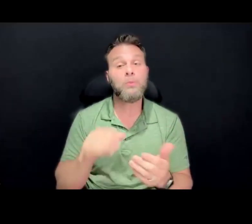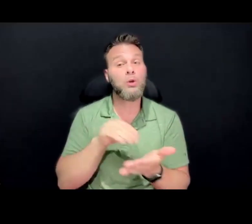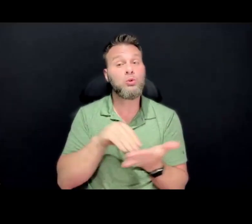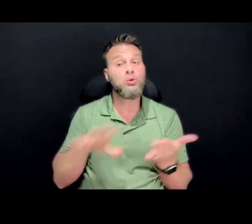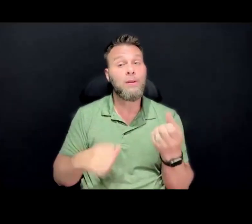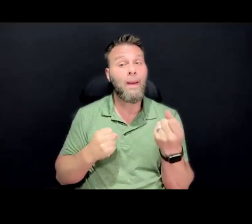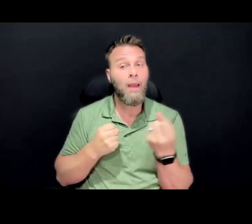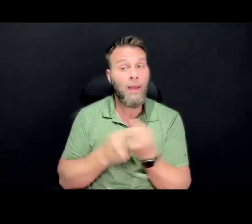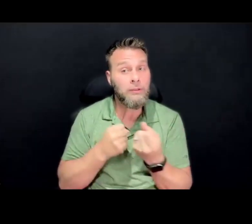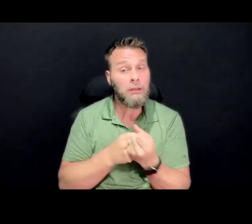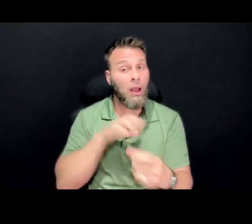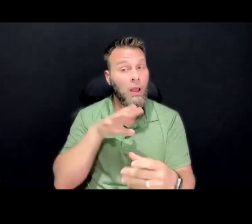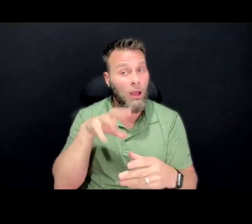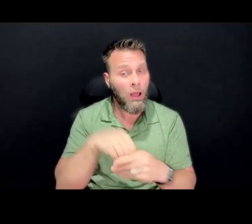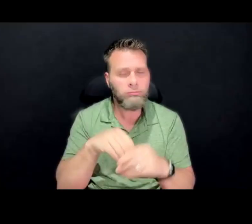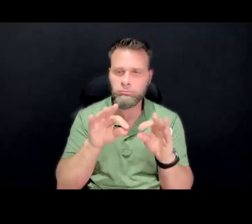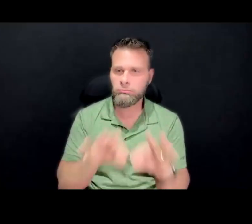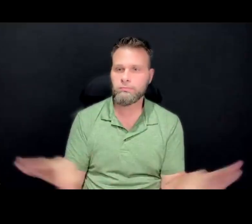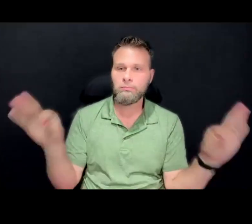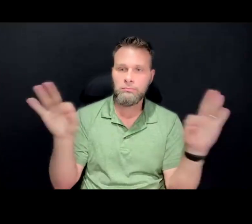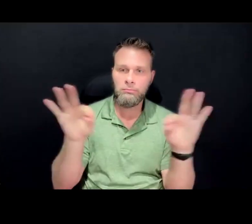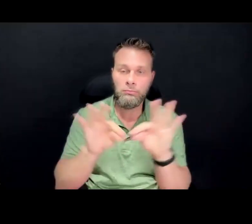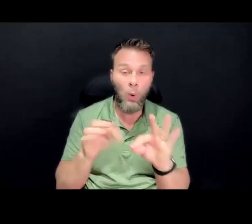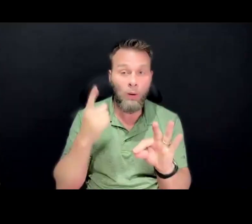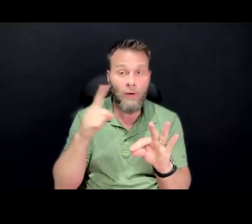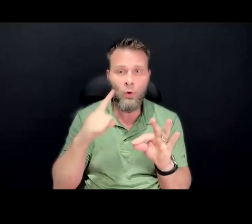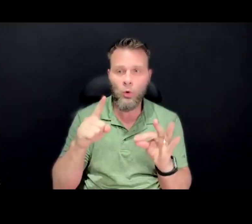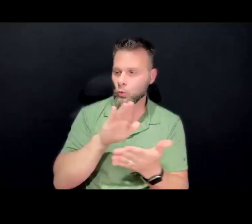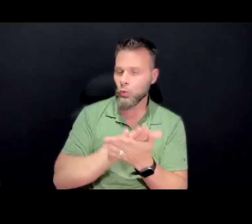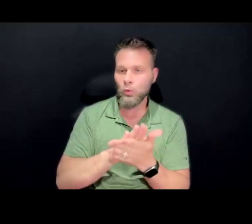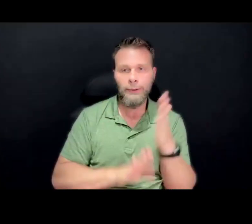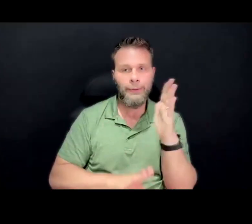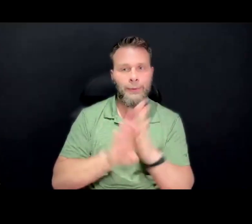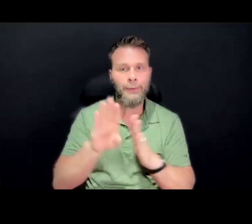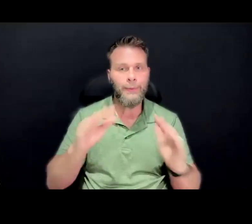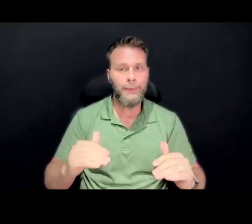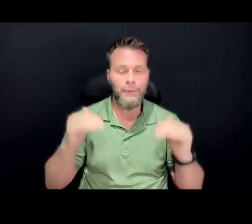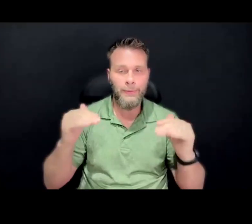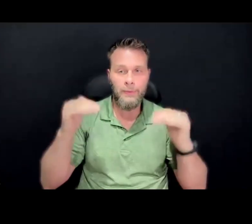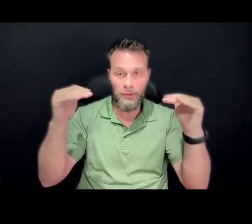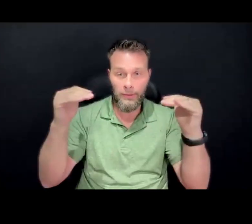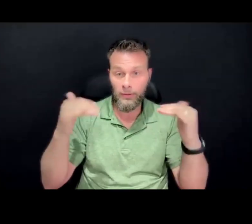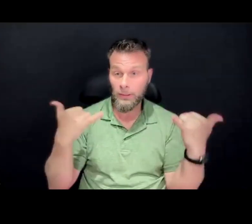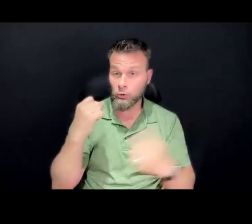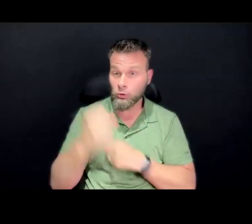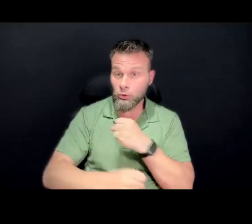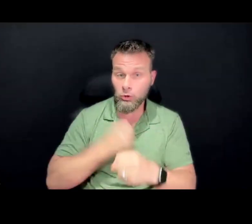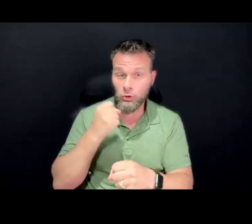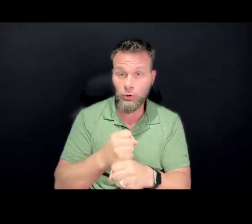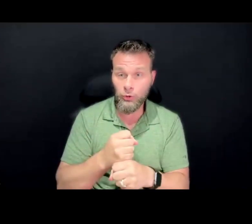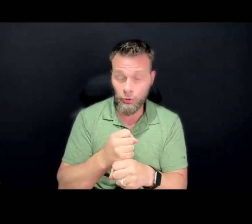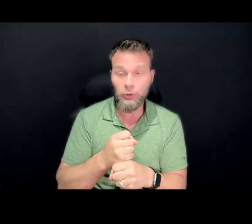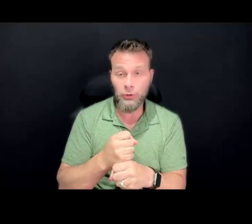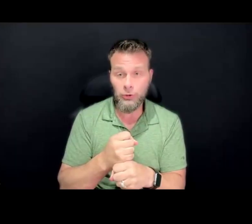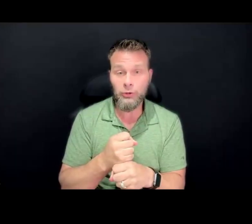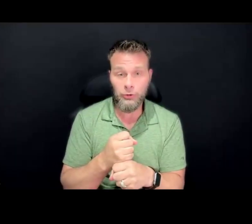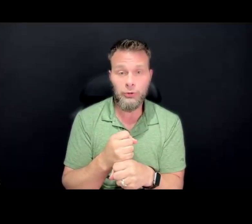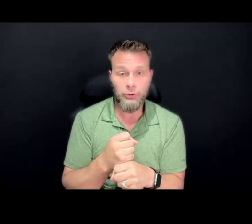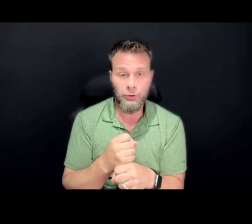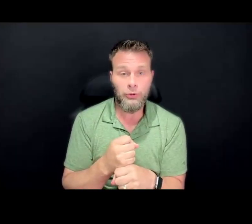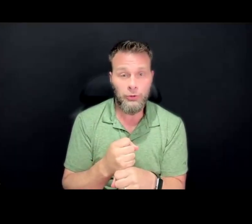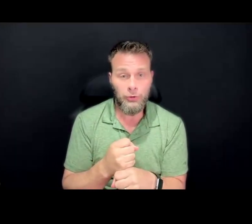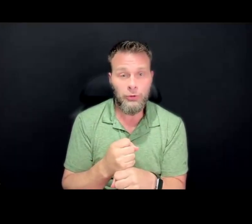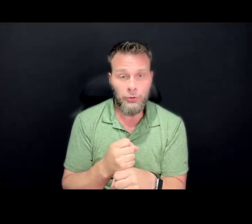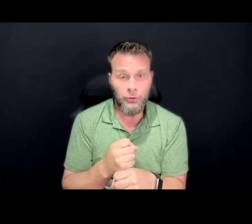advocacy and engagement are crucial to improving our schools. This year, about yonder pouches,